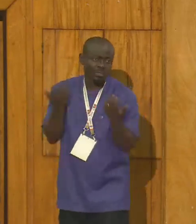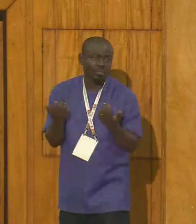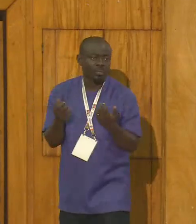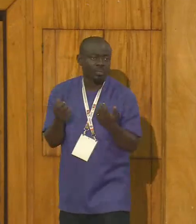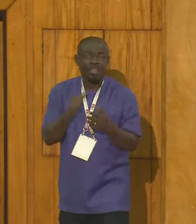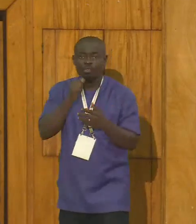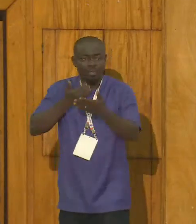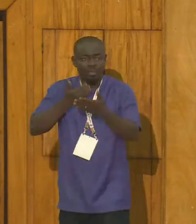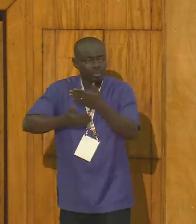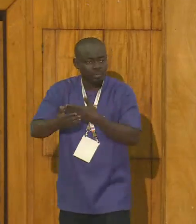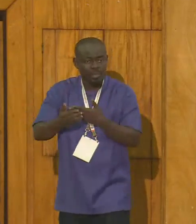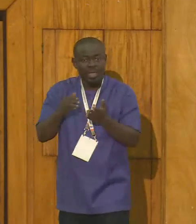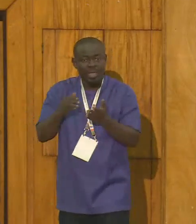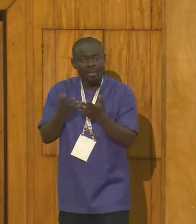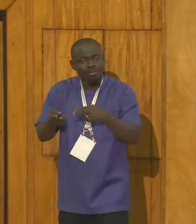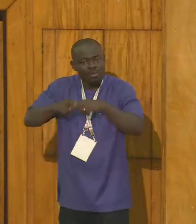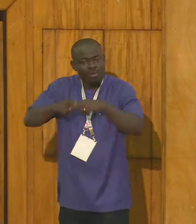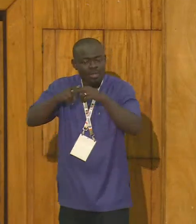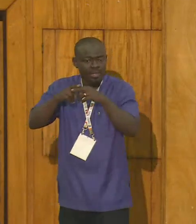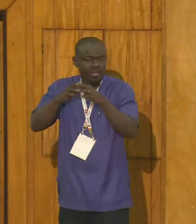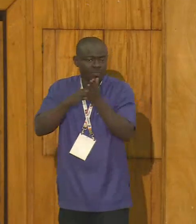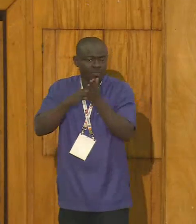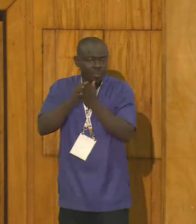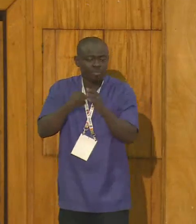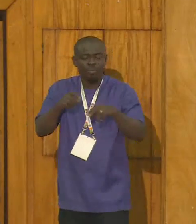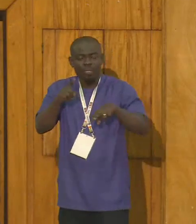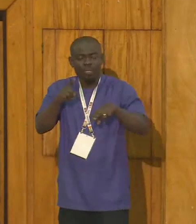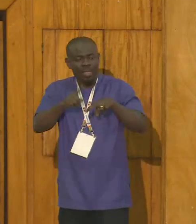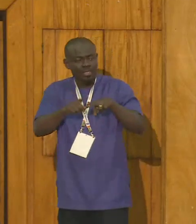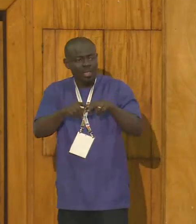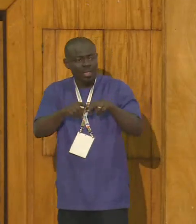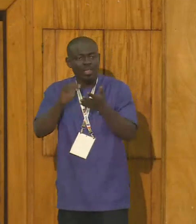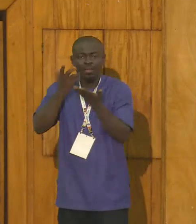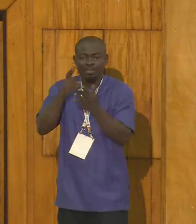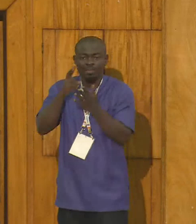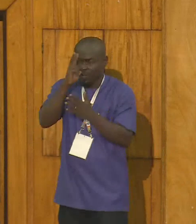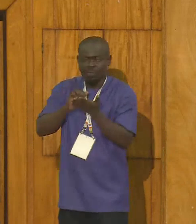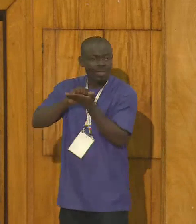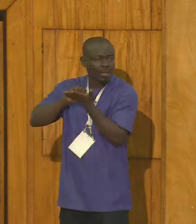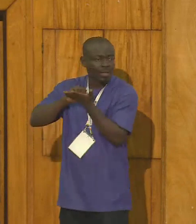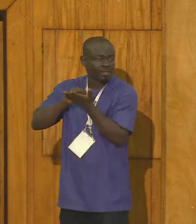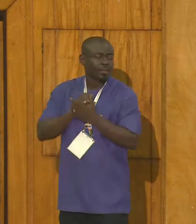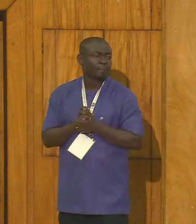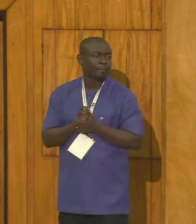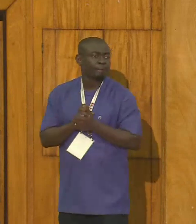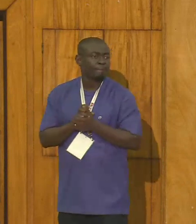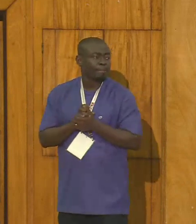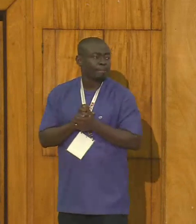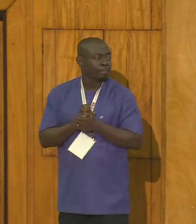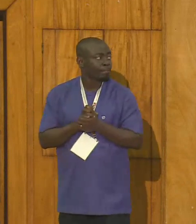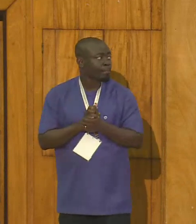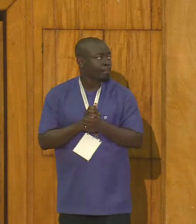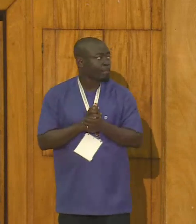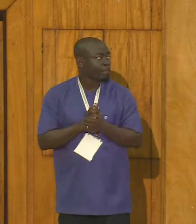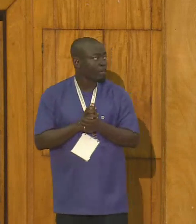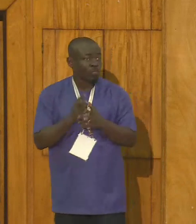infertility, and increased vulnerability to HIV and cervical cancers. So the gap in training is